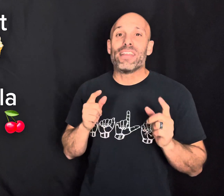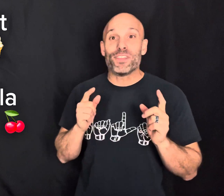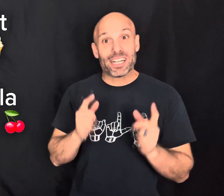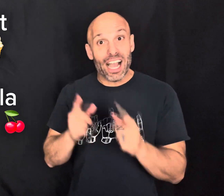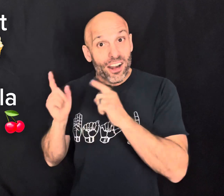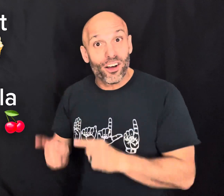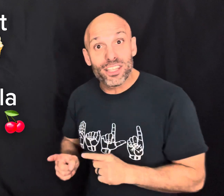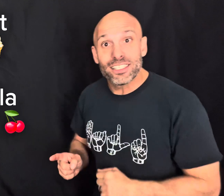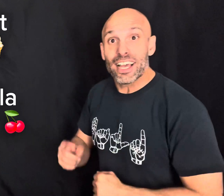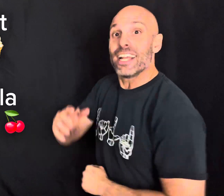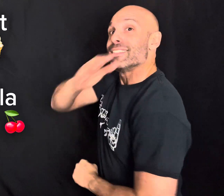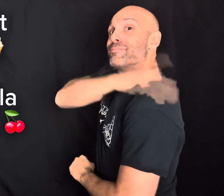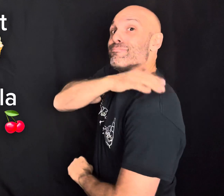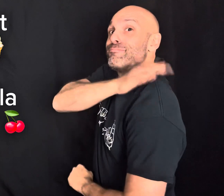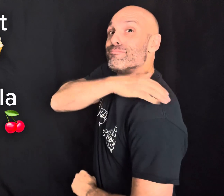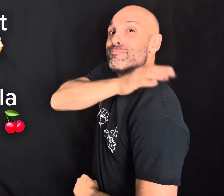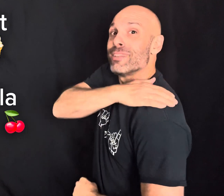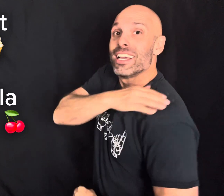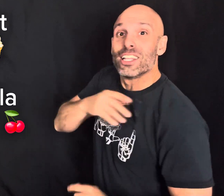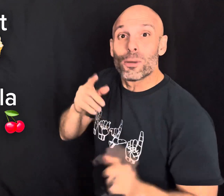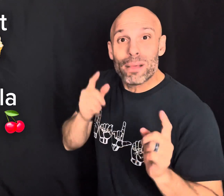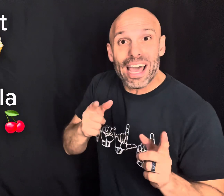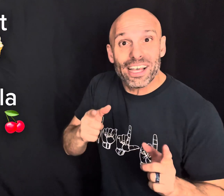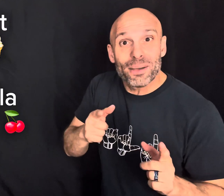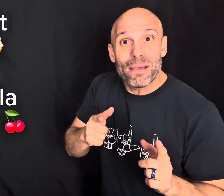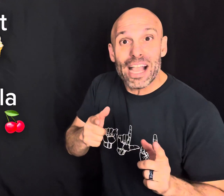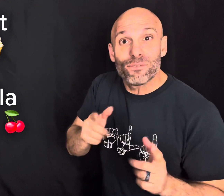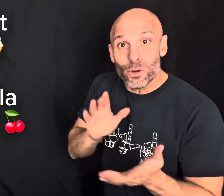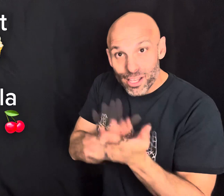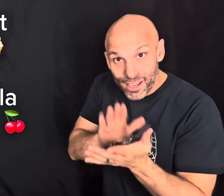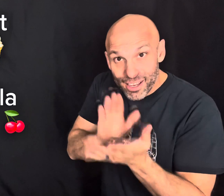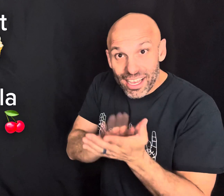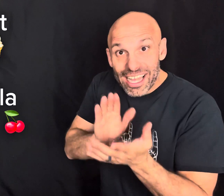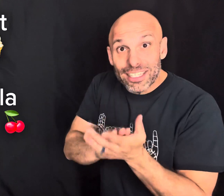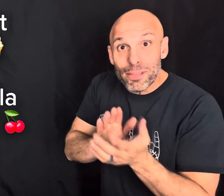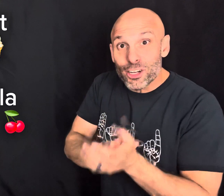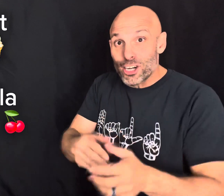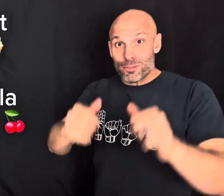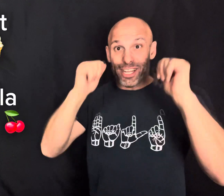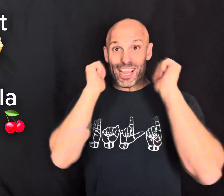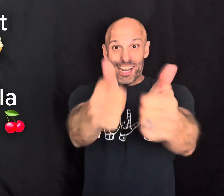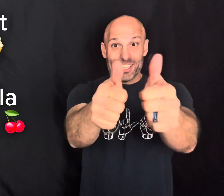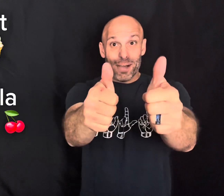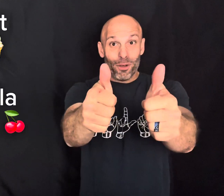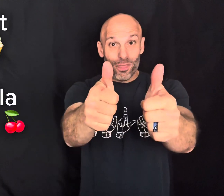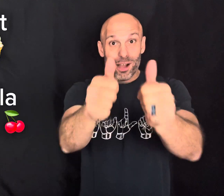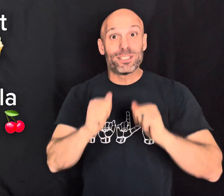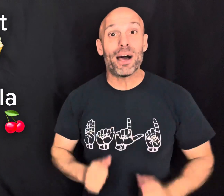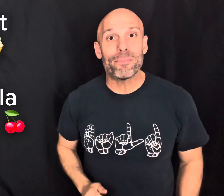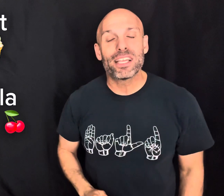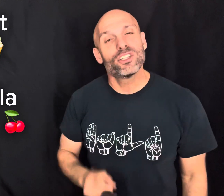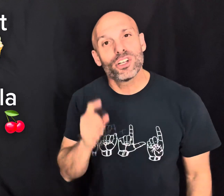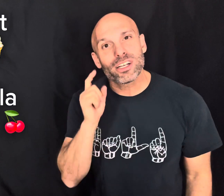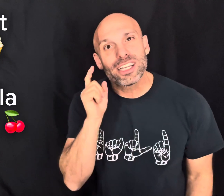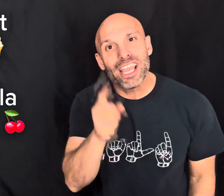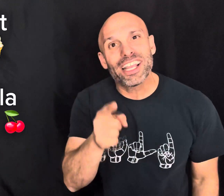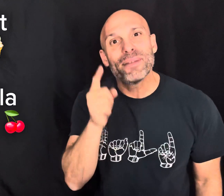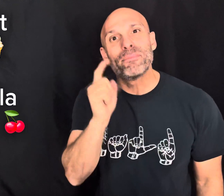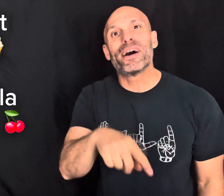you got all these signs, a little pat on the back for you and some encouragement and a double thumbs up because you're kicking butt